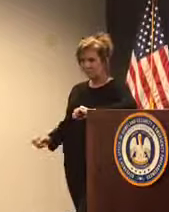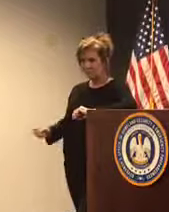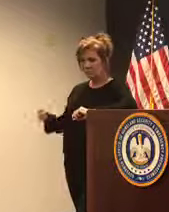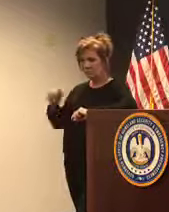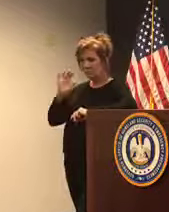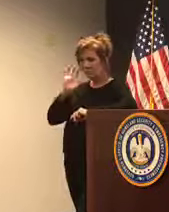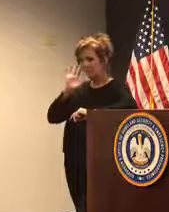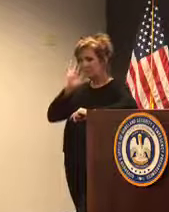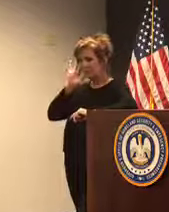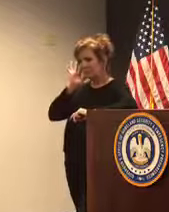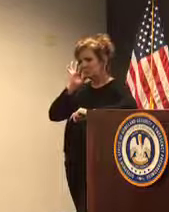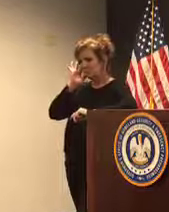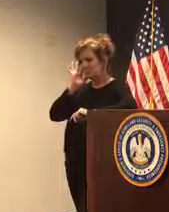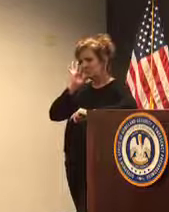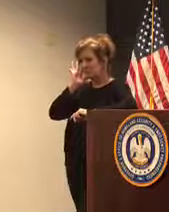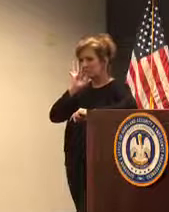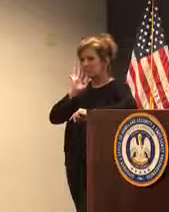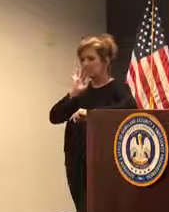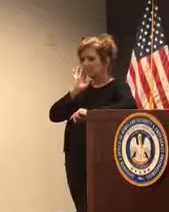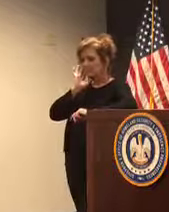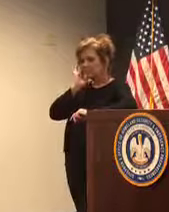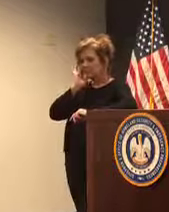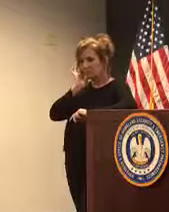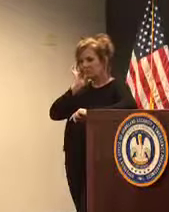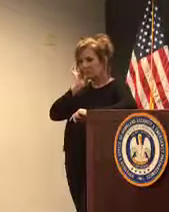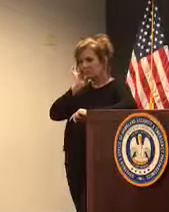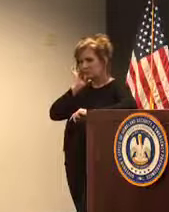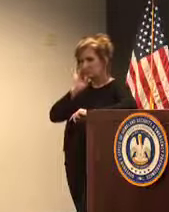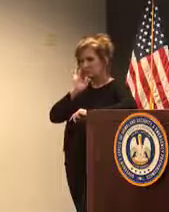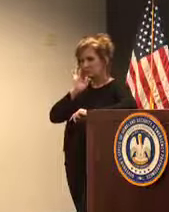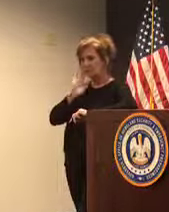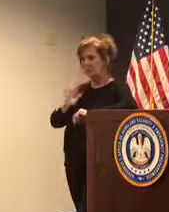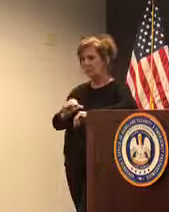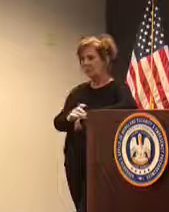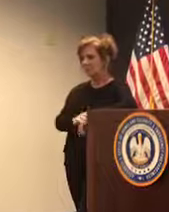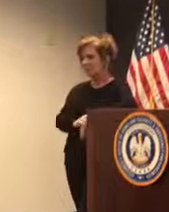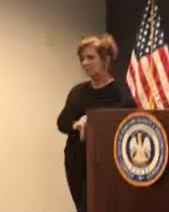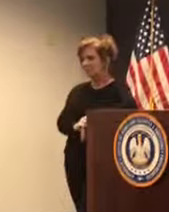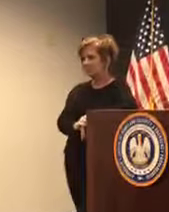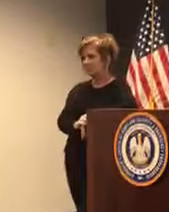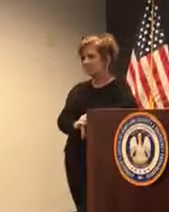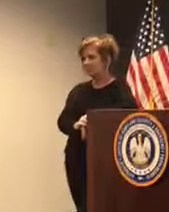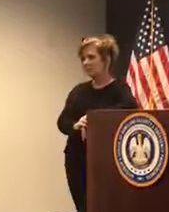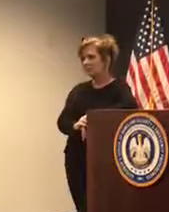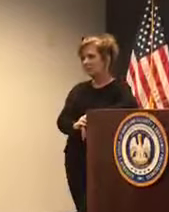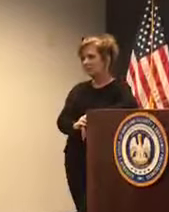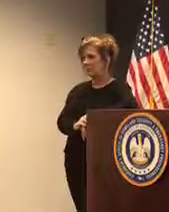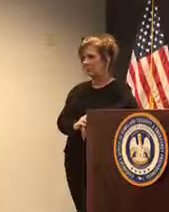Sage.